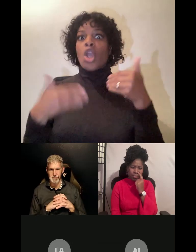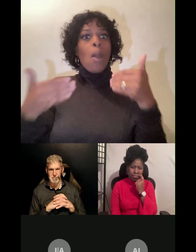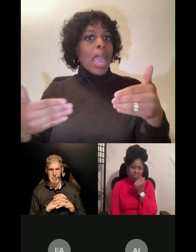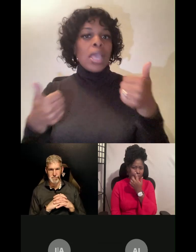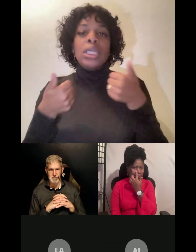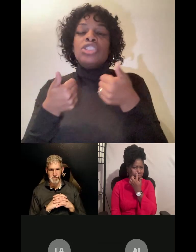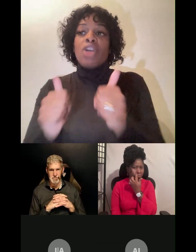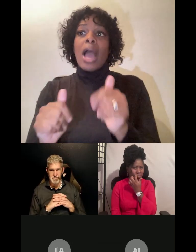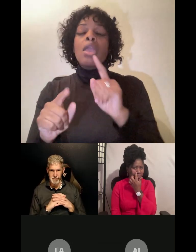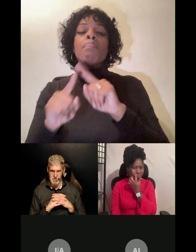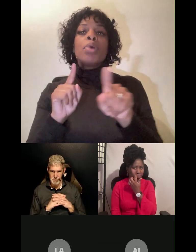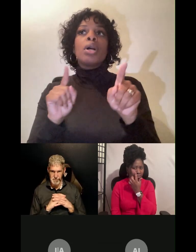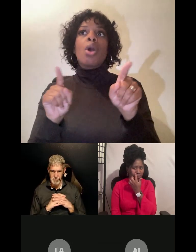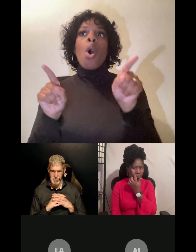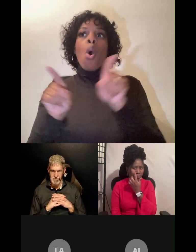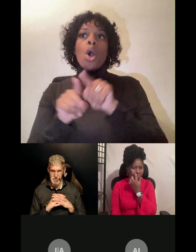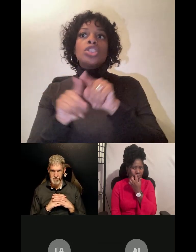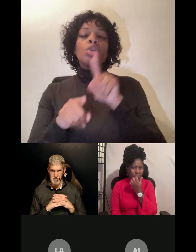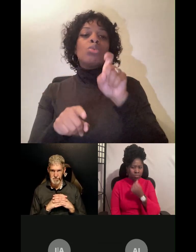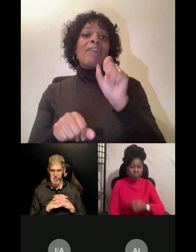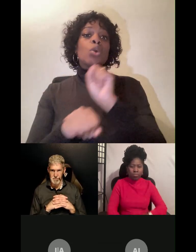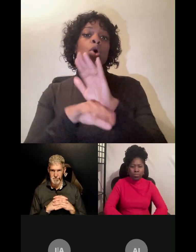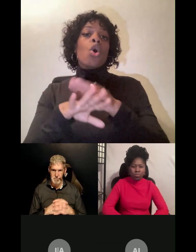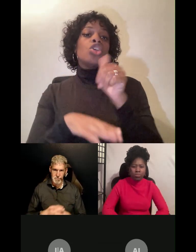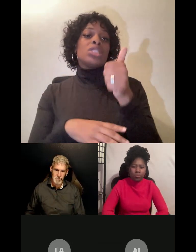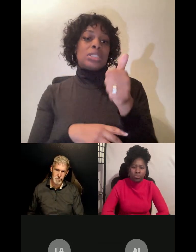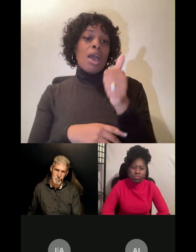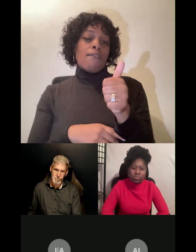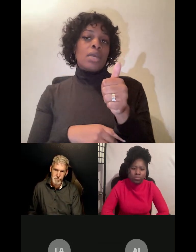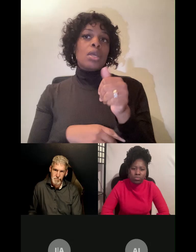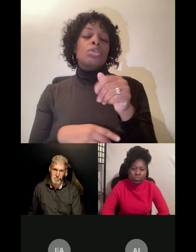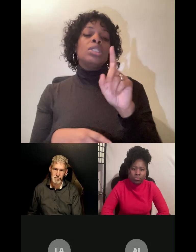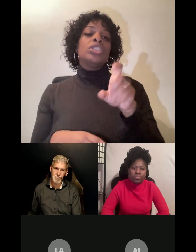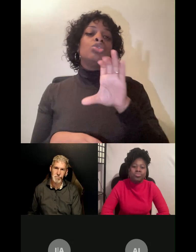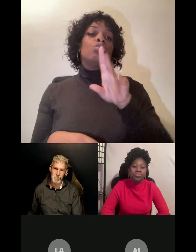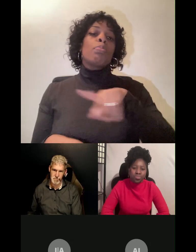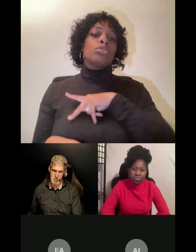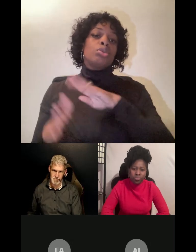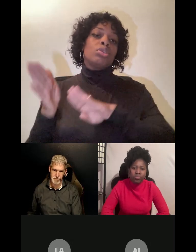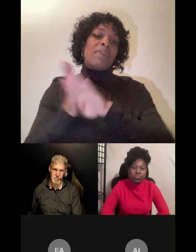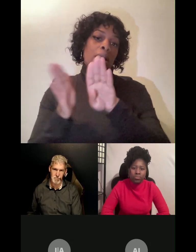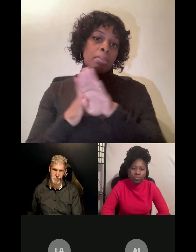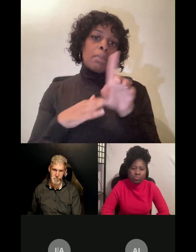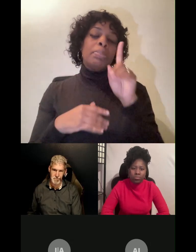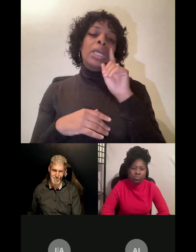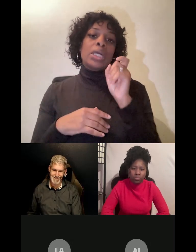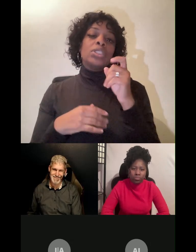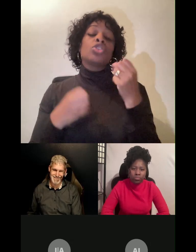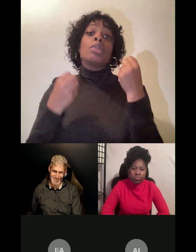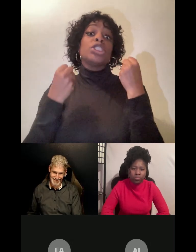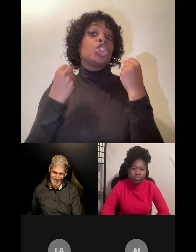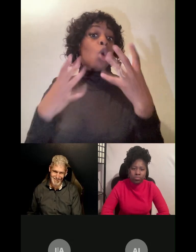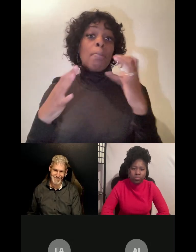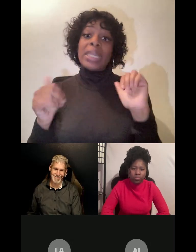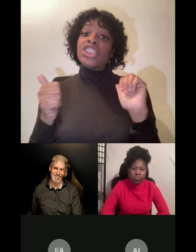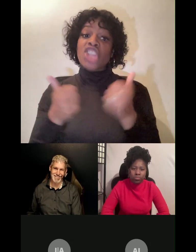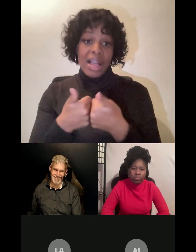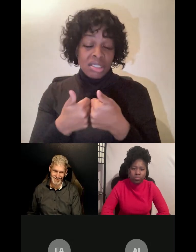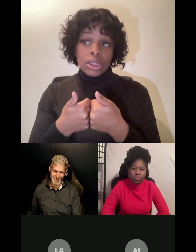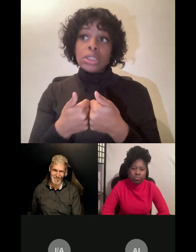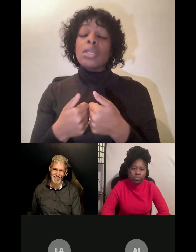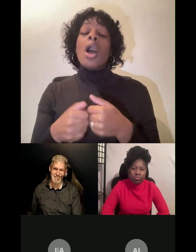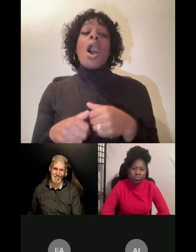industry, go ahead and try it, but also you have to work on your stuff. You need to do personal development because there's going to be so